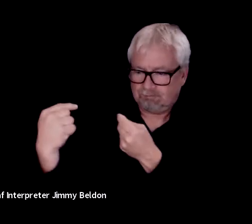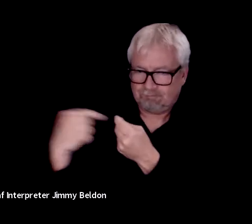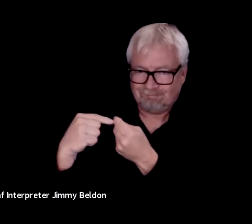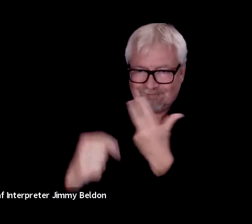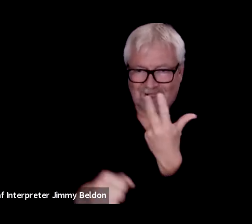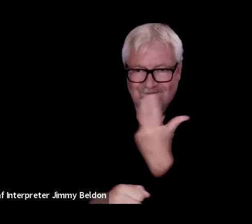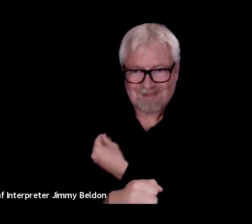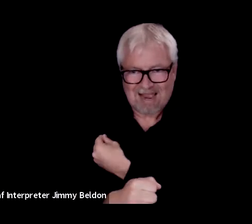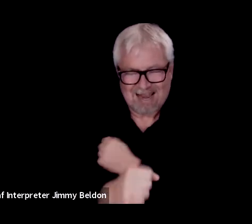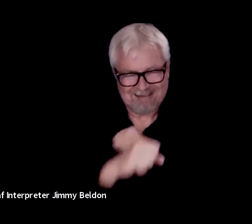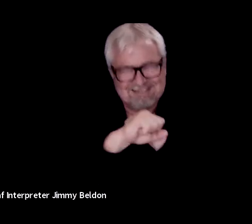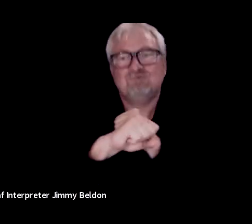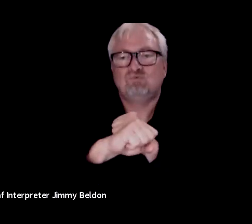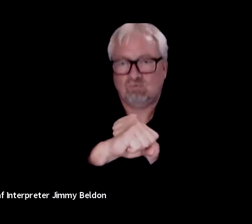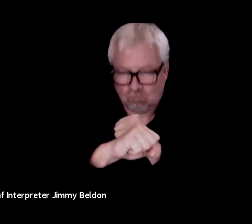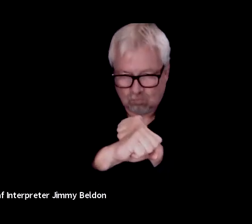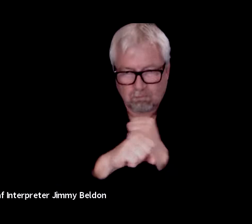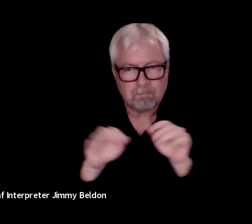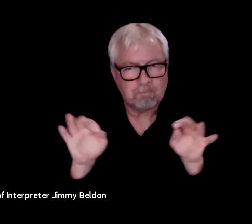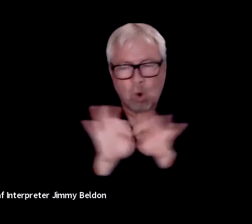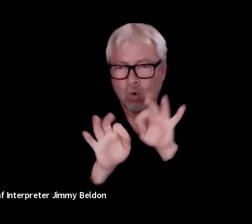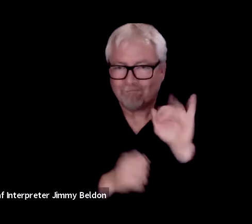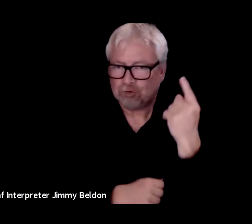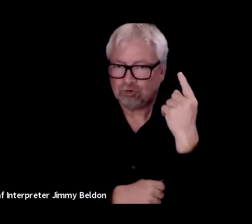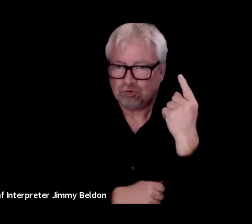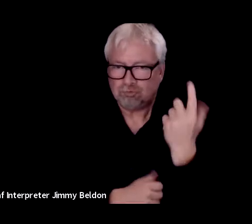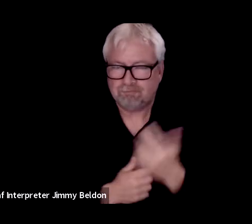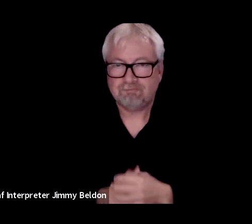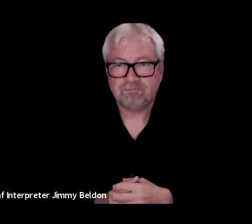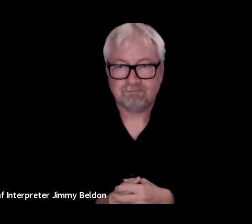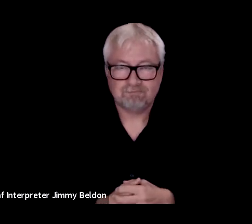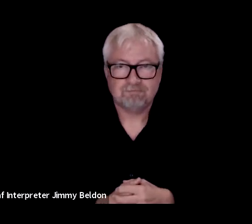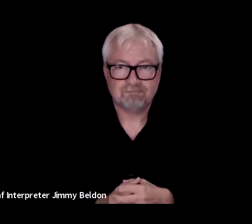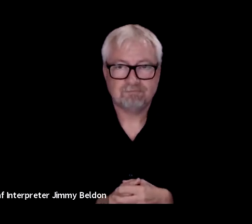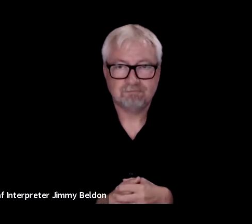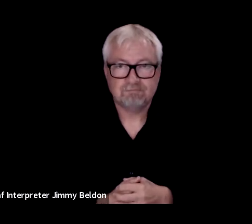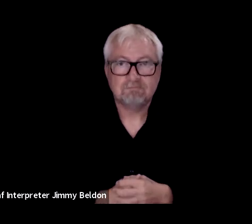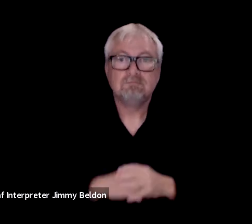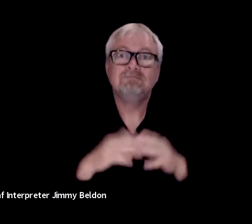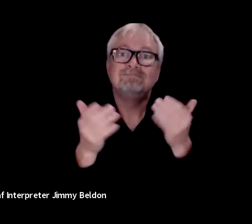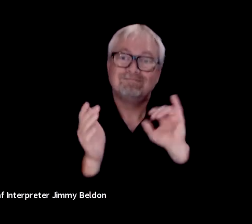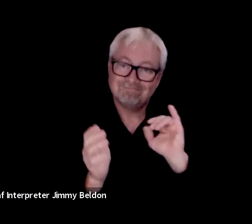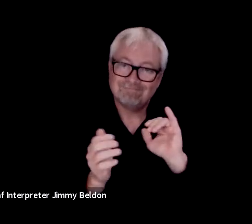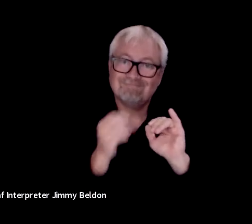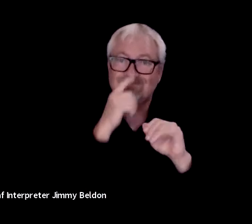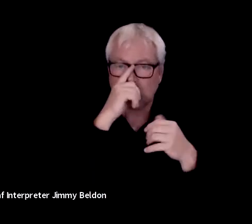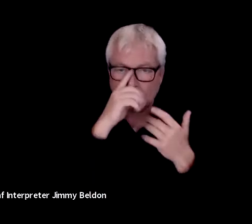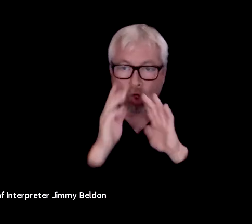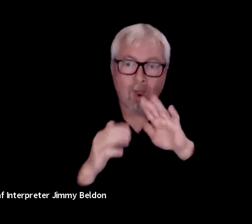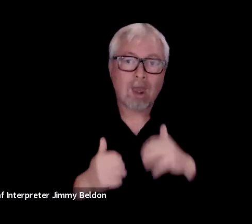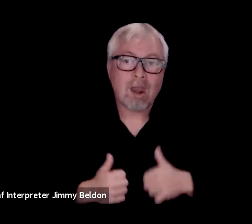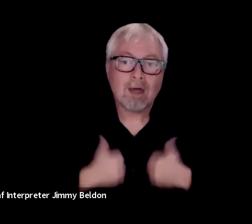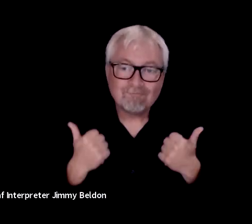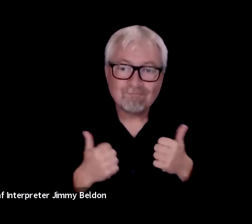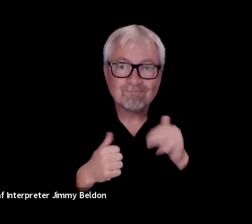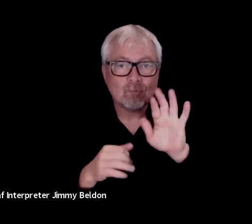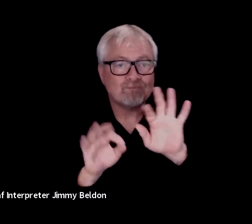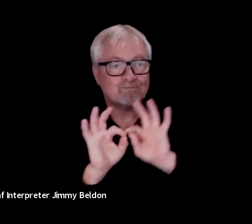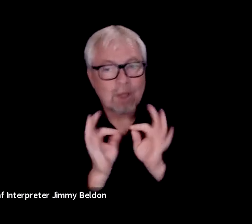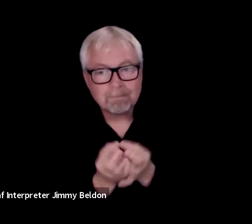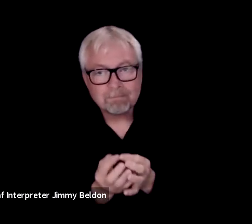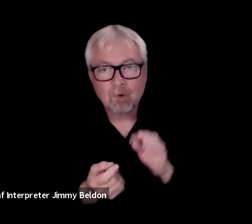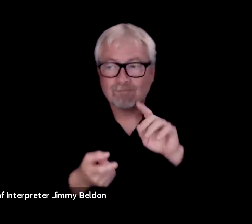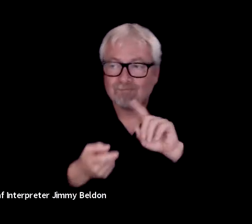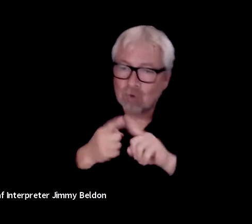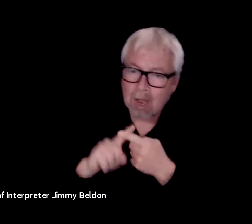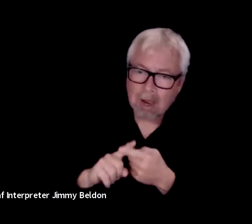care for face, the more prevention layers you will want to use. If you or your loved ones are unvaccinated, it's